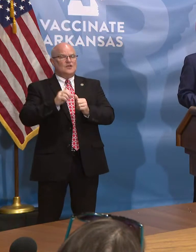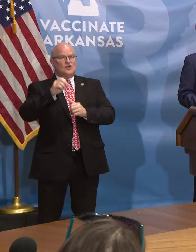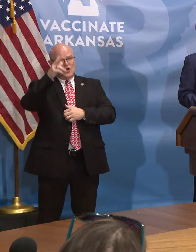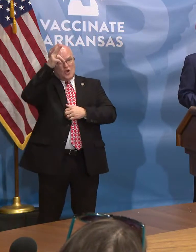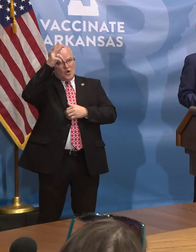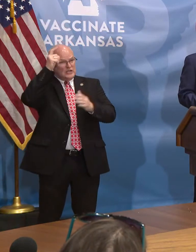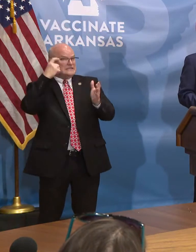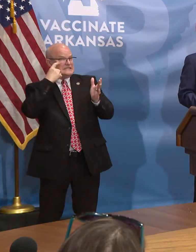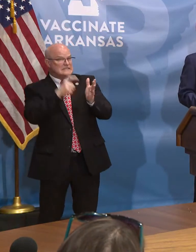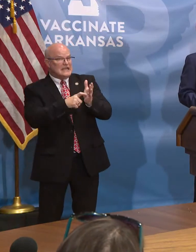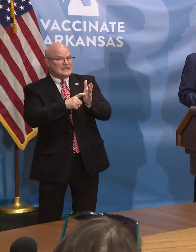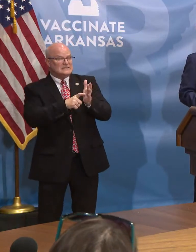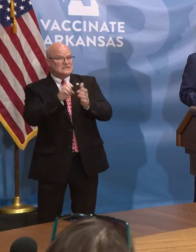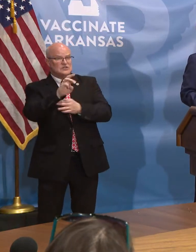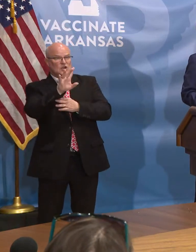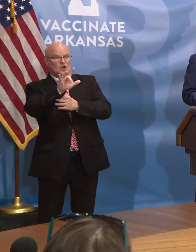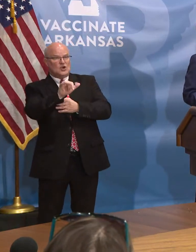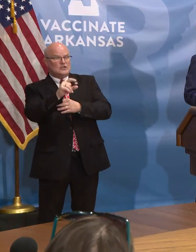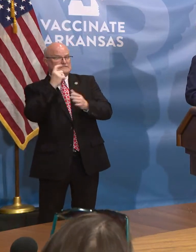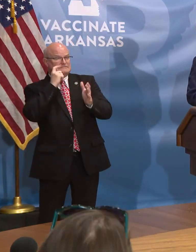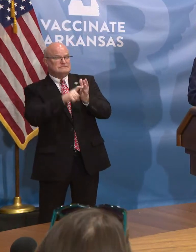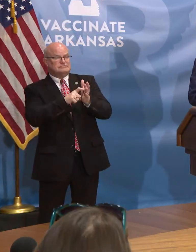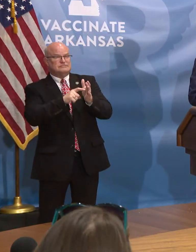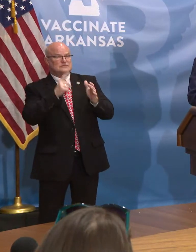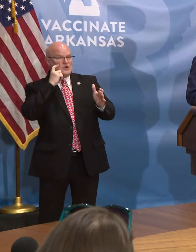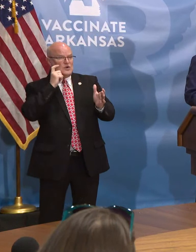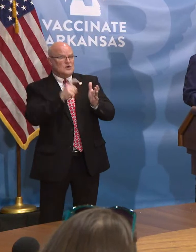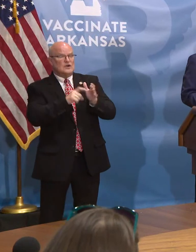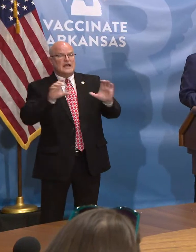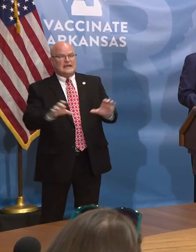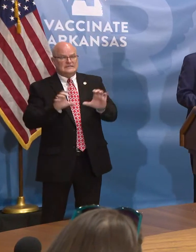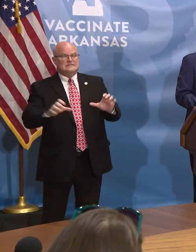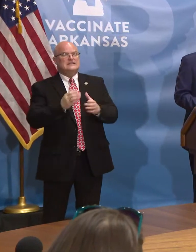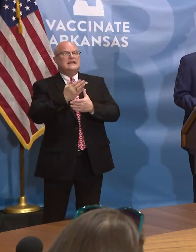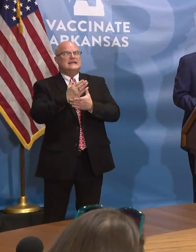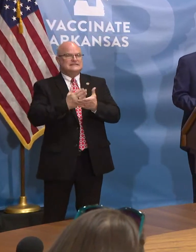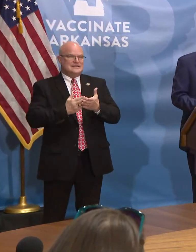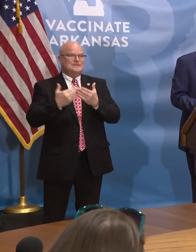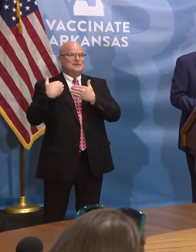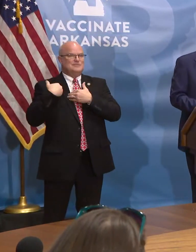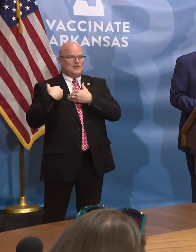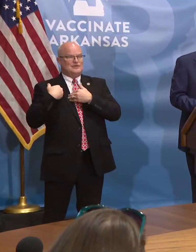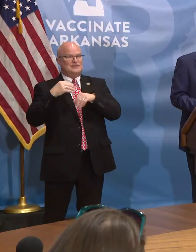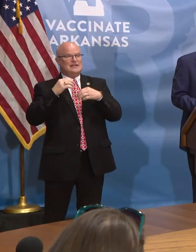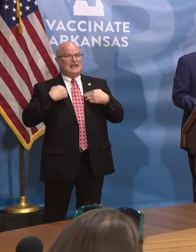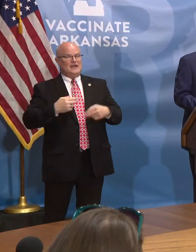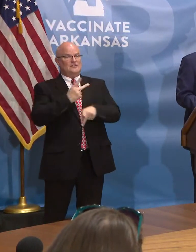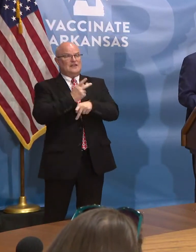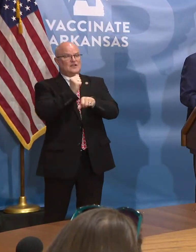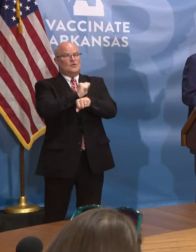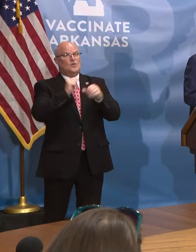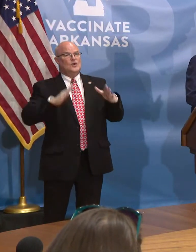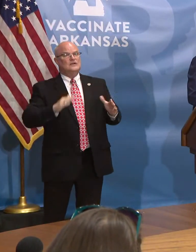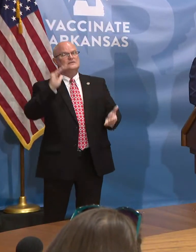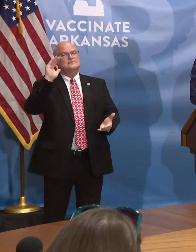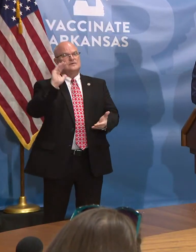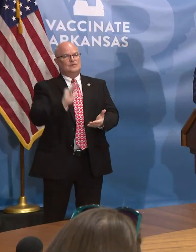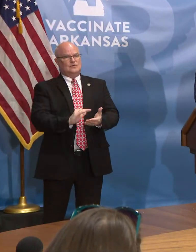detection, early action, and also relieving some of the burden on our healthcare workers. And